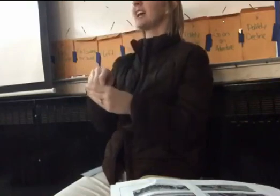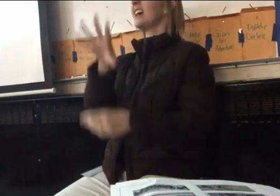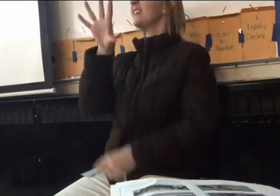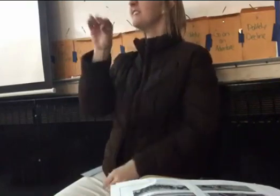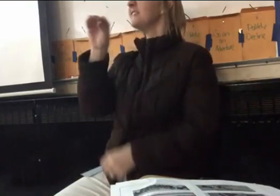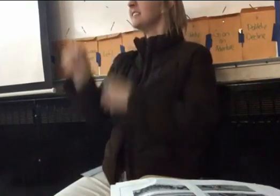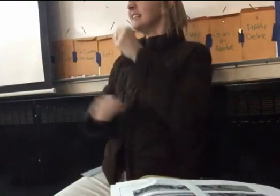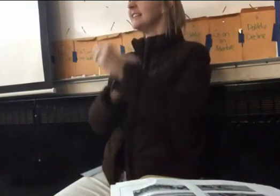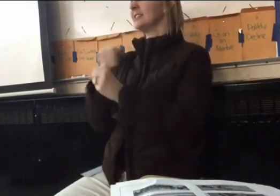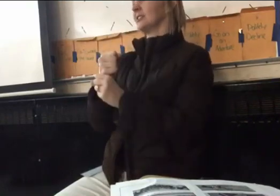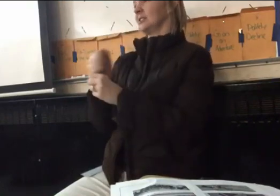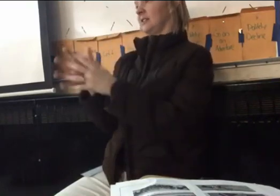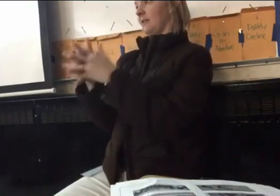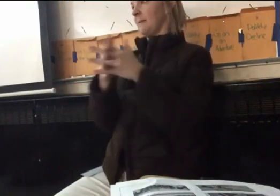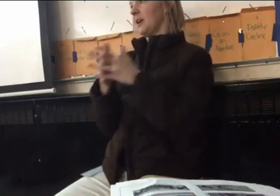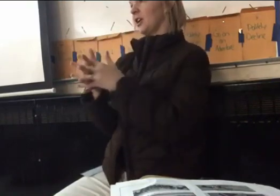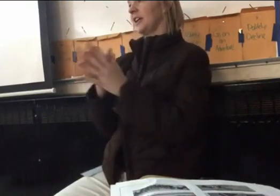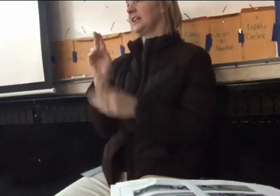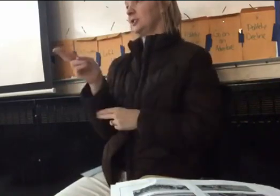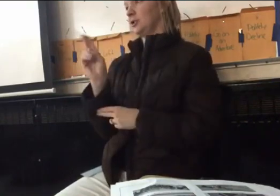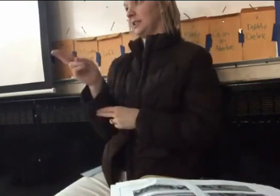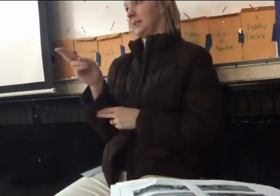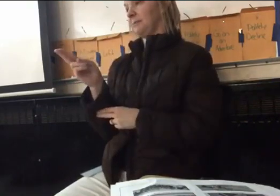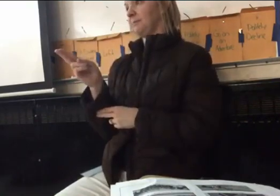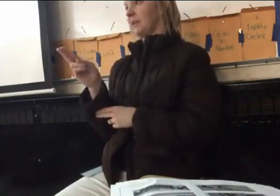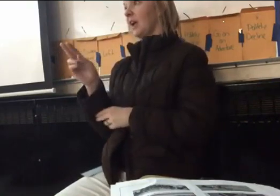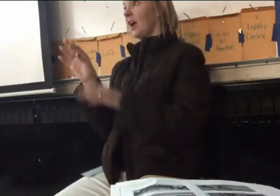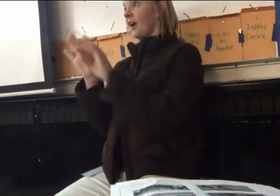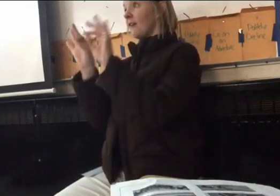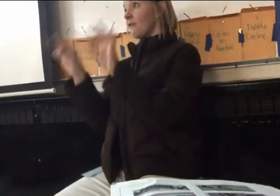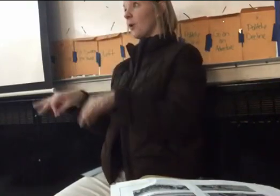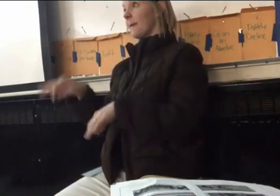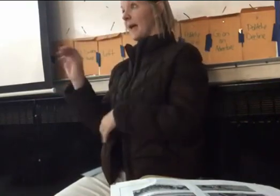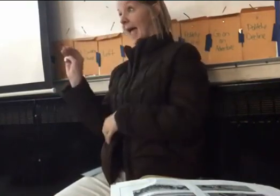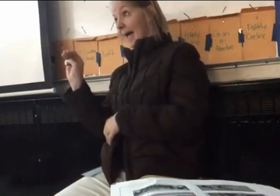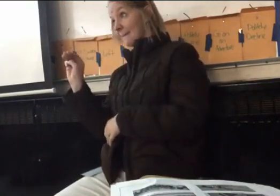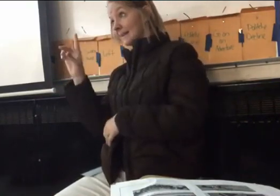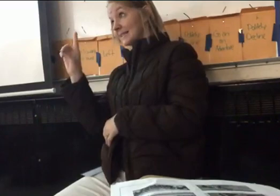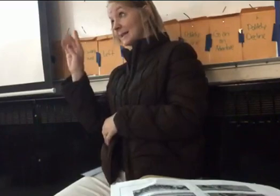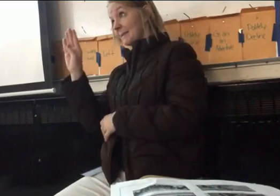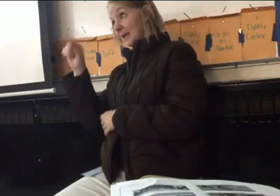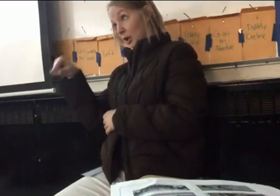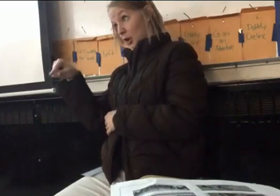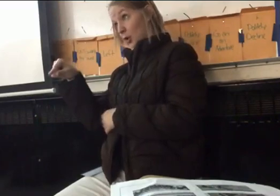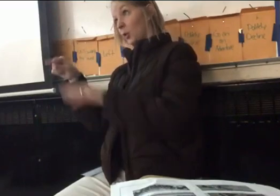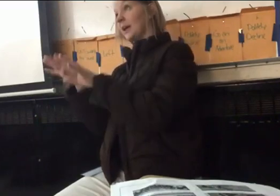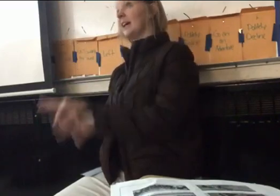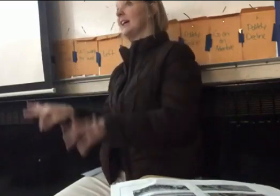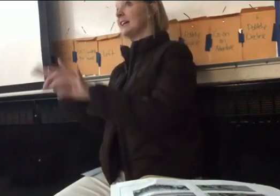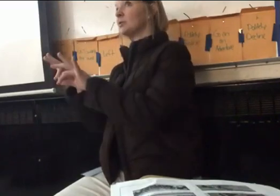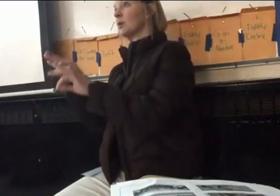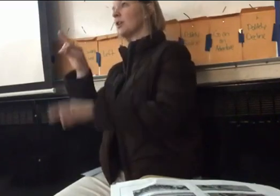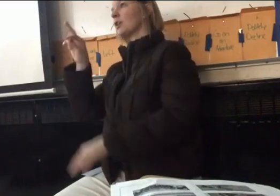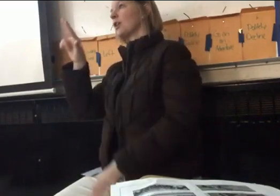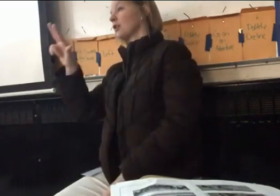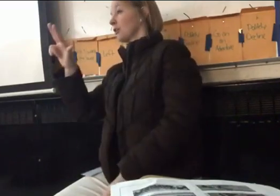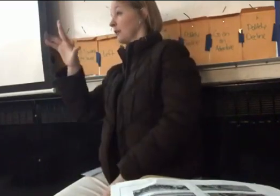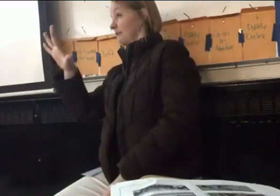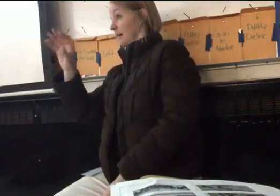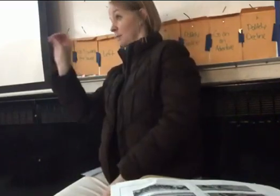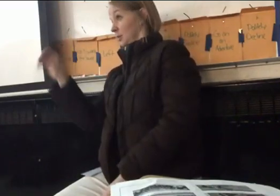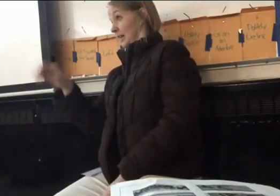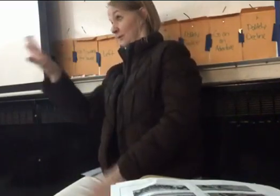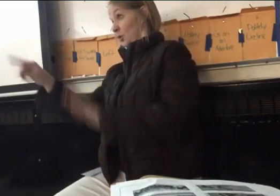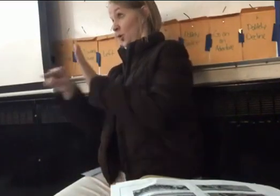of American history. The Form M DBQ, which is worth 35-ish% of your